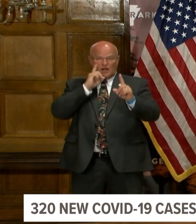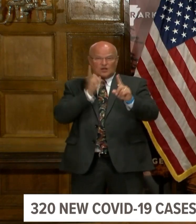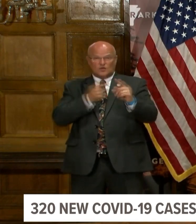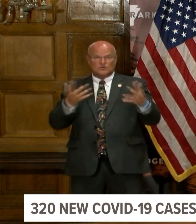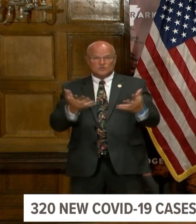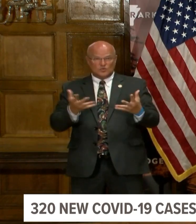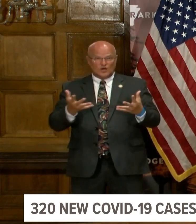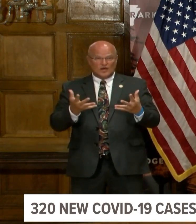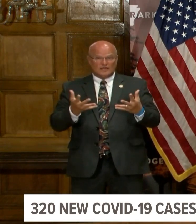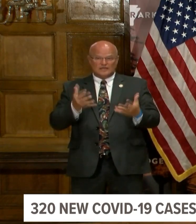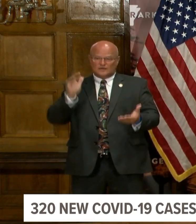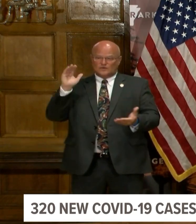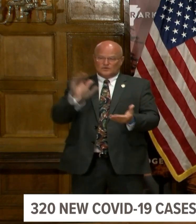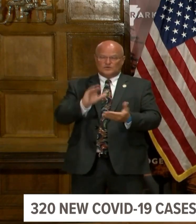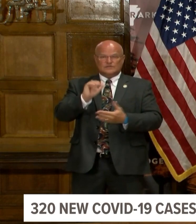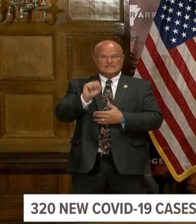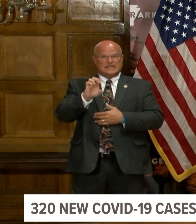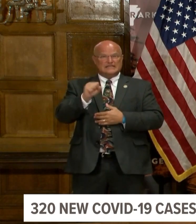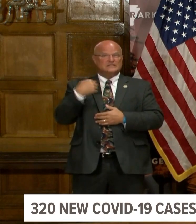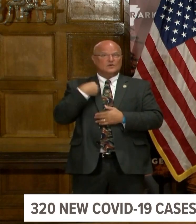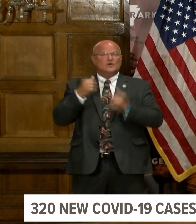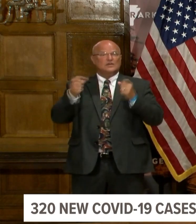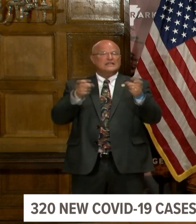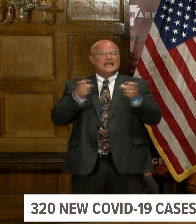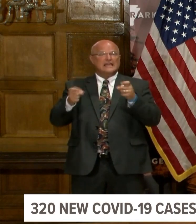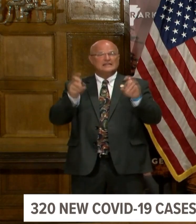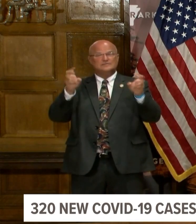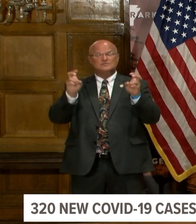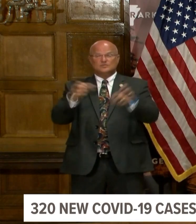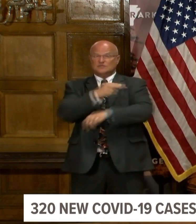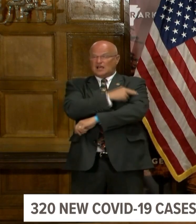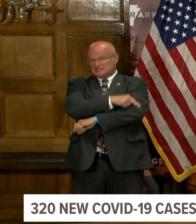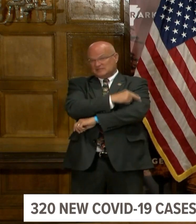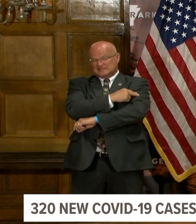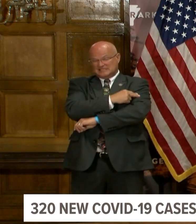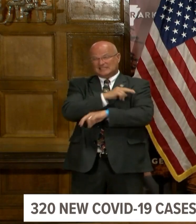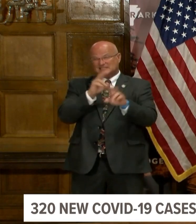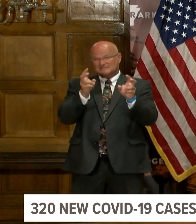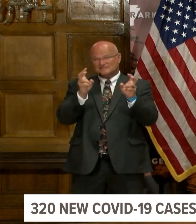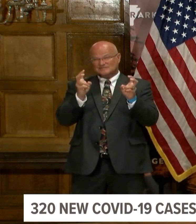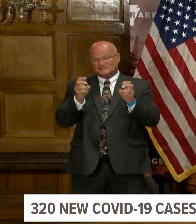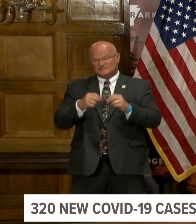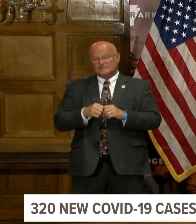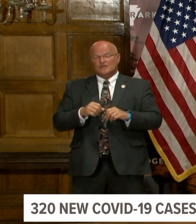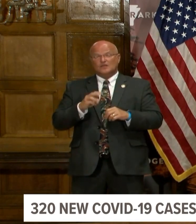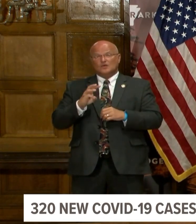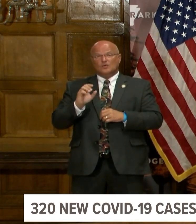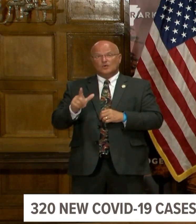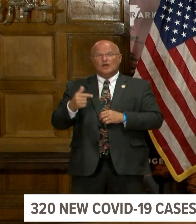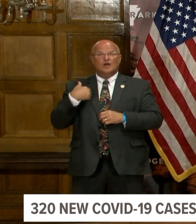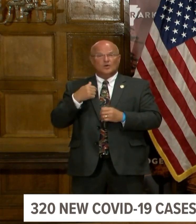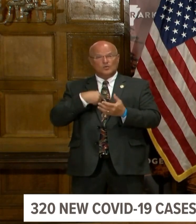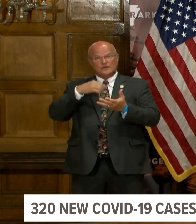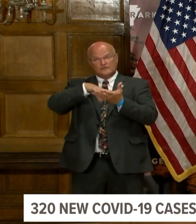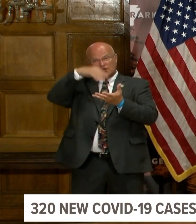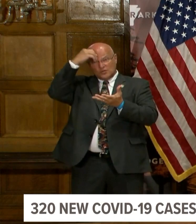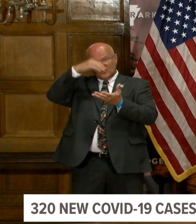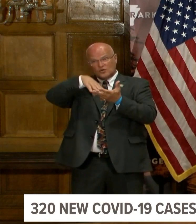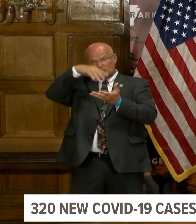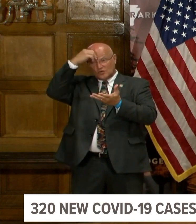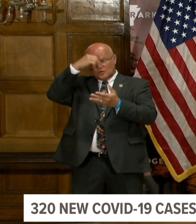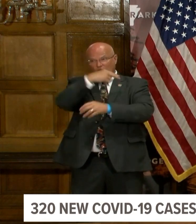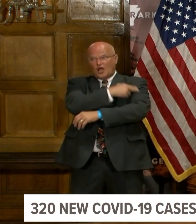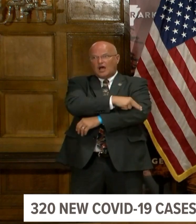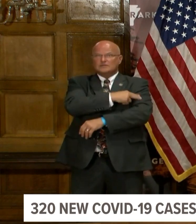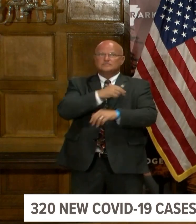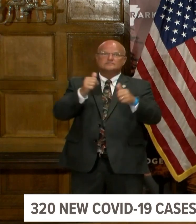was simply to reduce cases so that we could handle them in terms of hospitalizations. Well, we've learned a lot. The hospitals are doing a